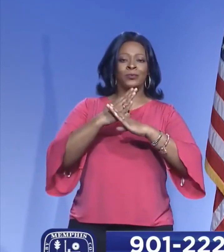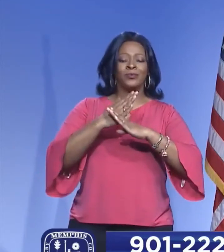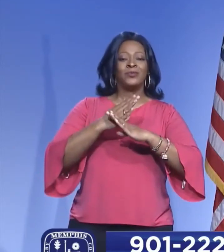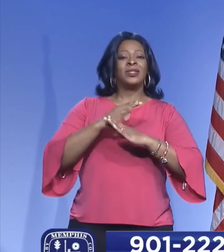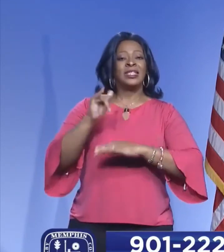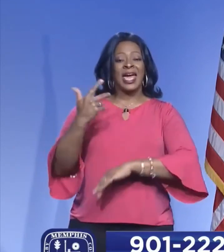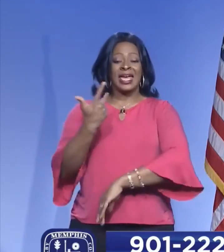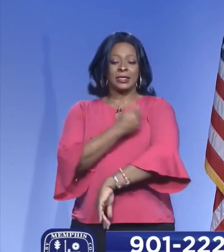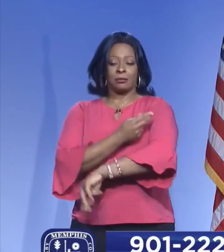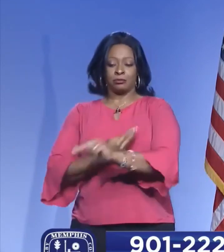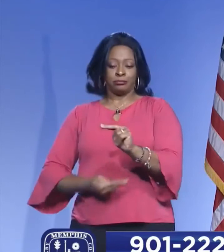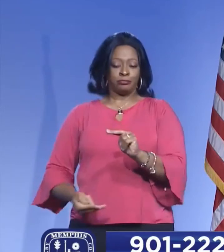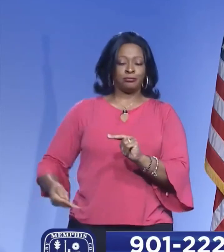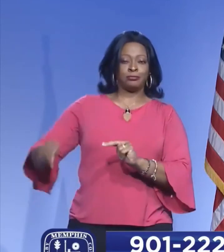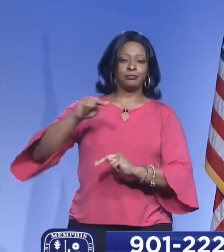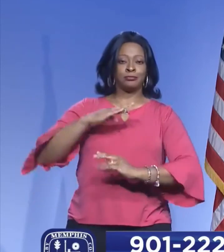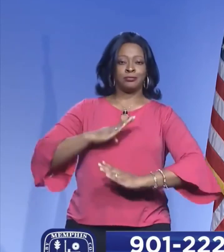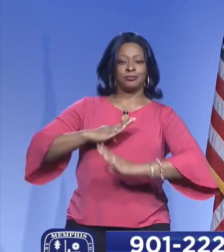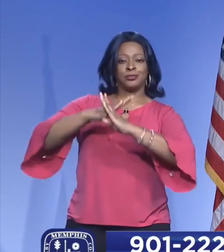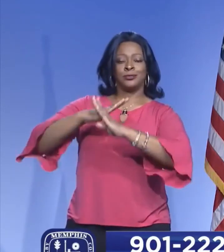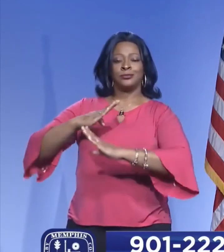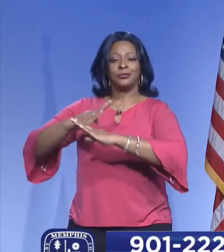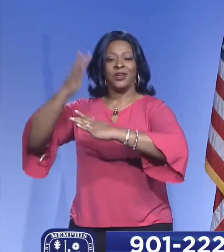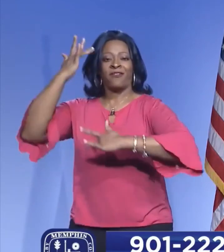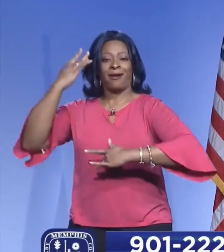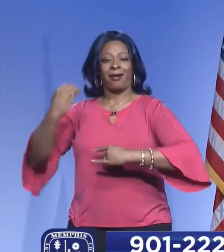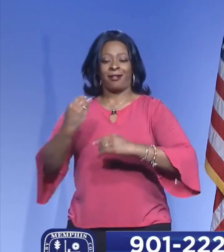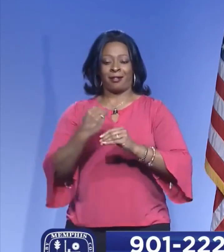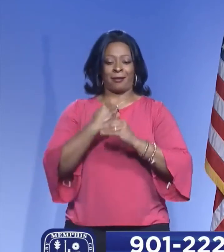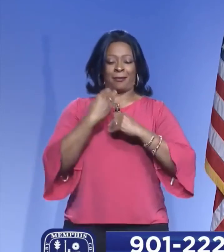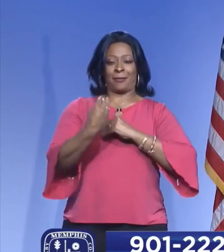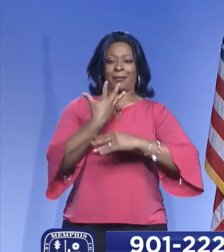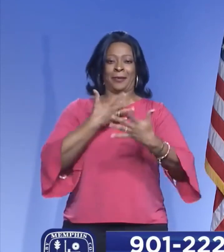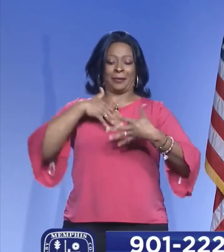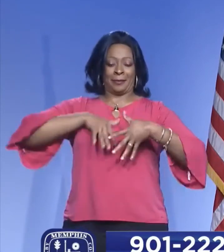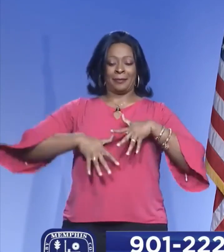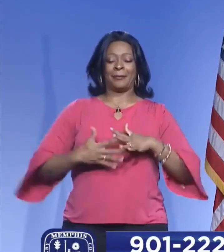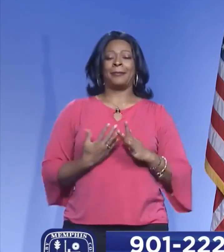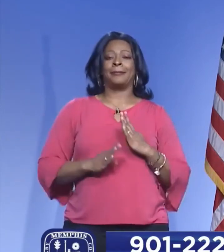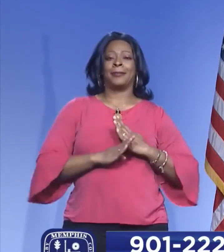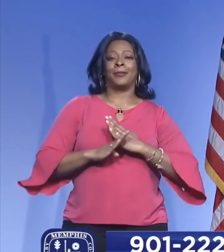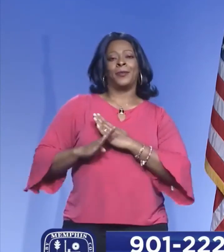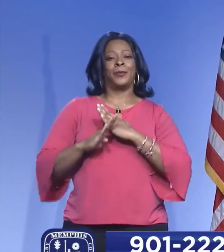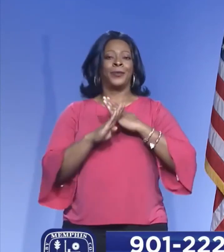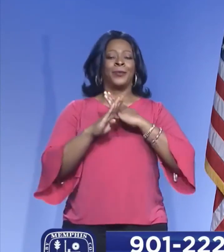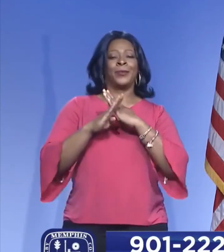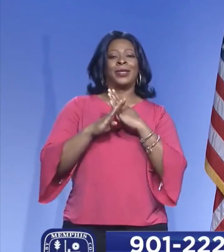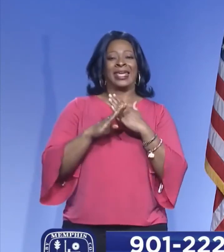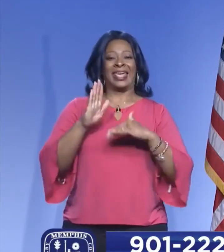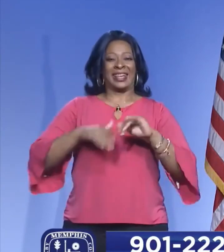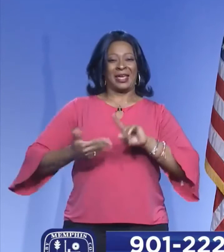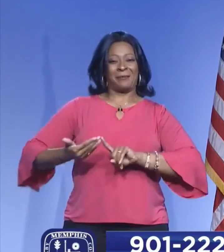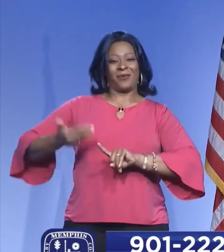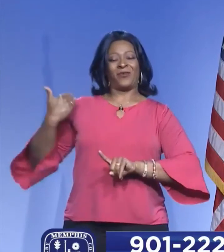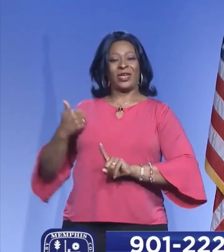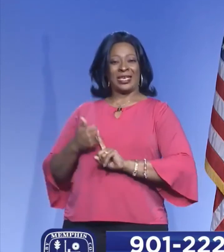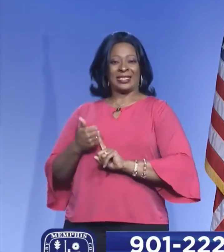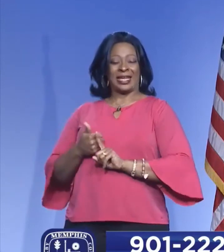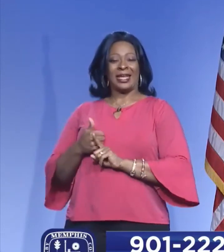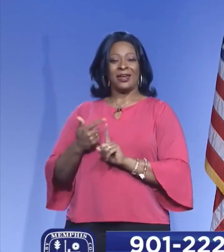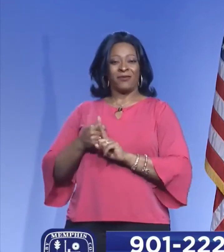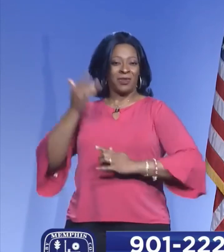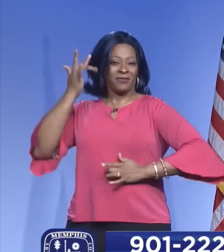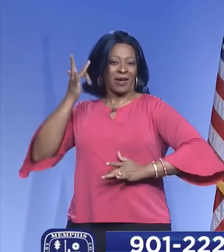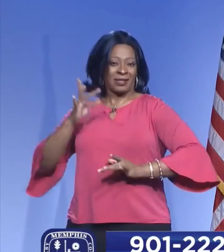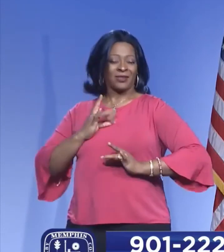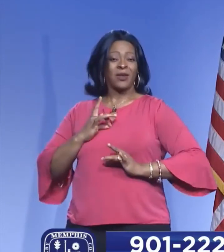shot boosts your immune system above and beyond what your body has already created for itself.